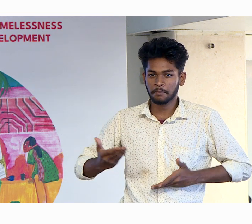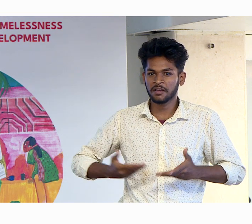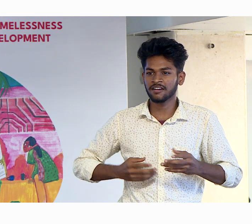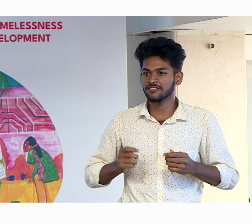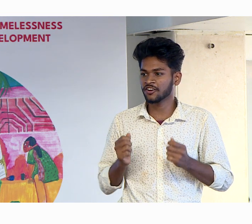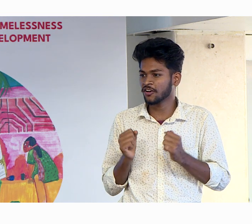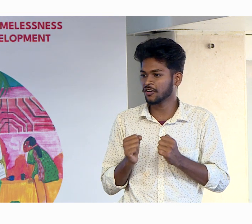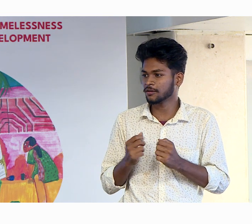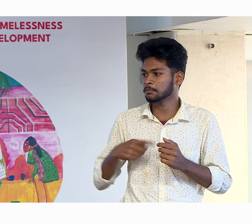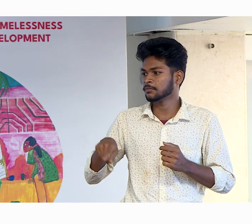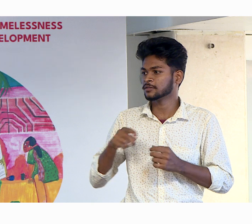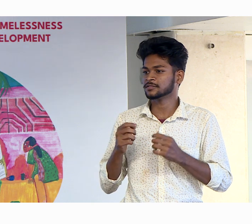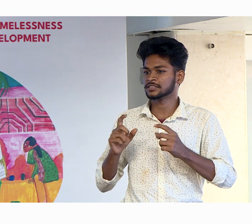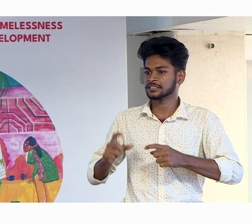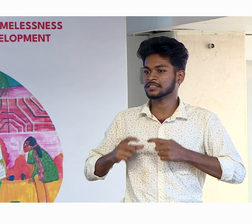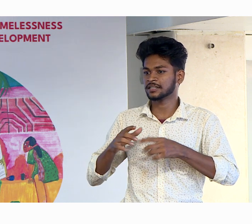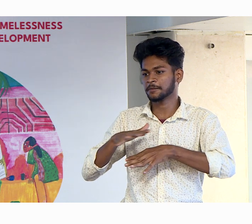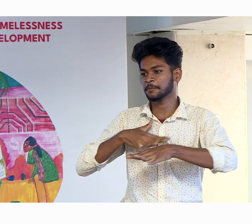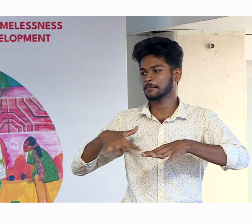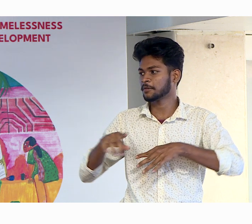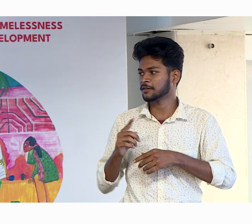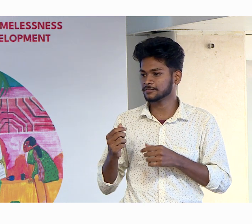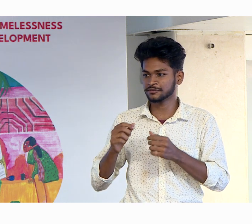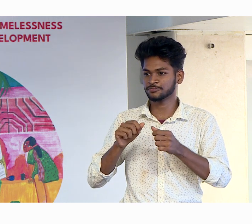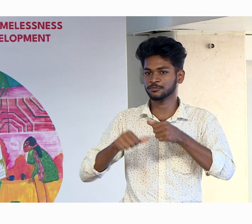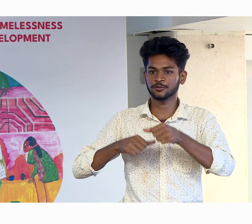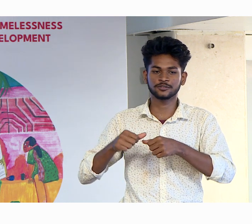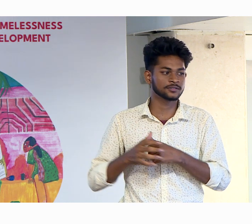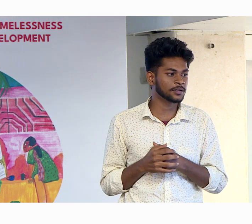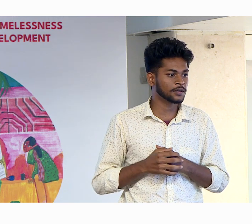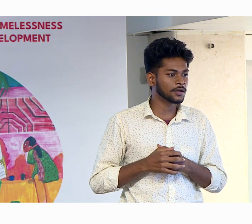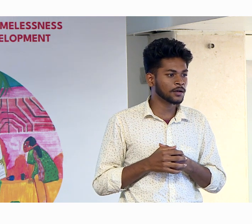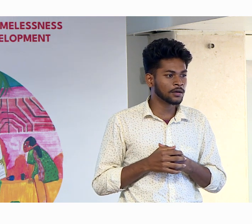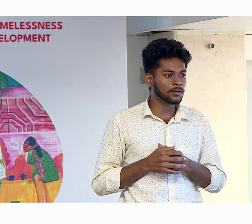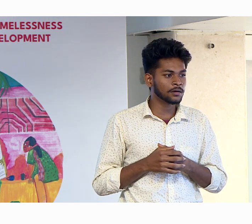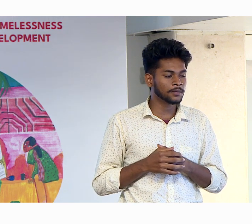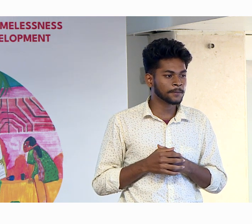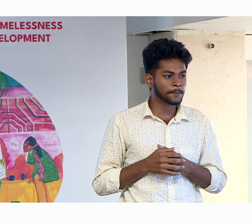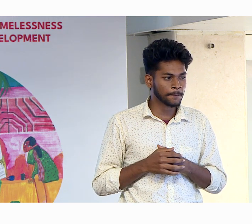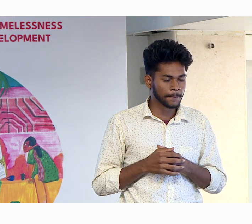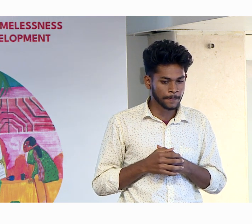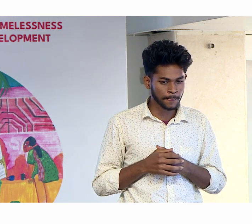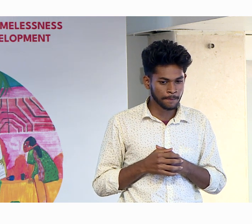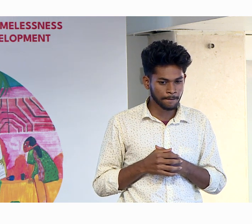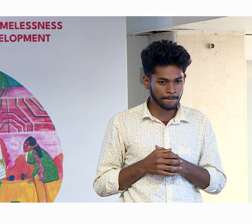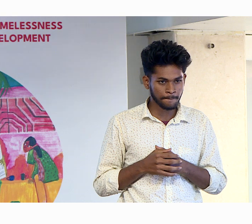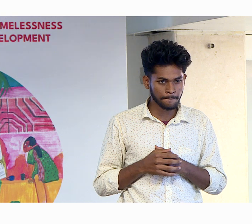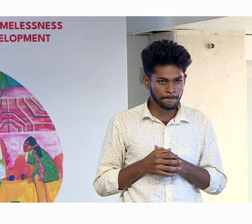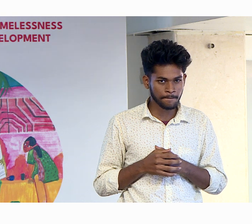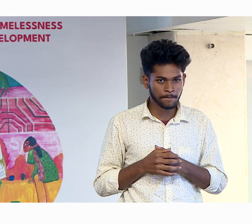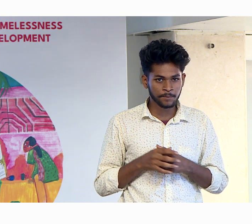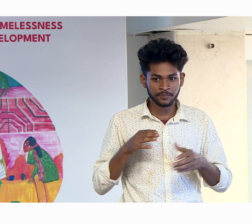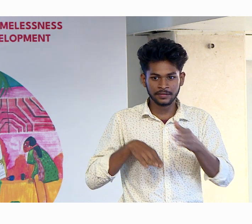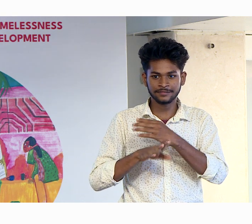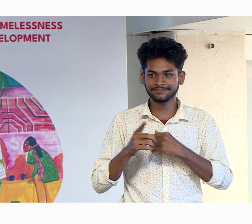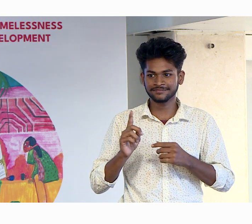using a method called positive behavioral support, PBS. This had been shown by both research evidence and experience in